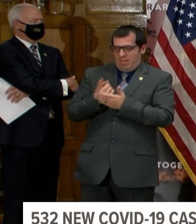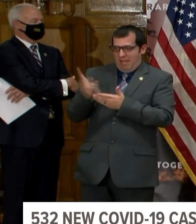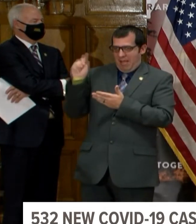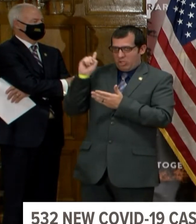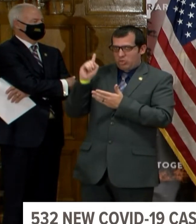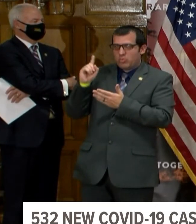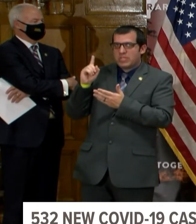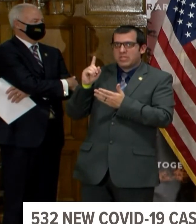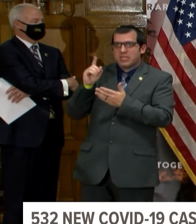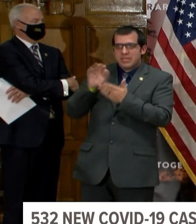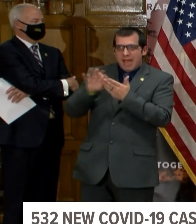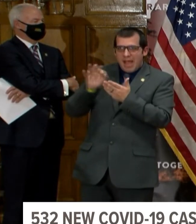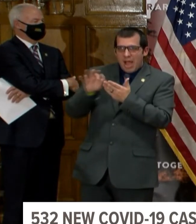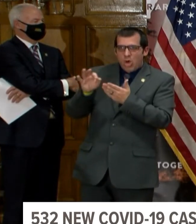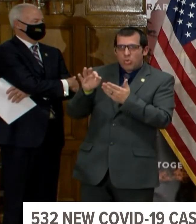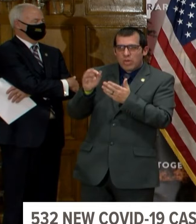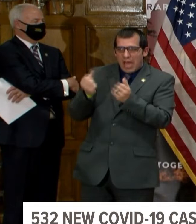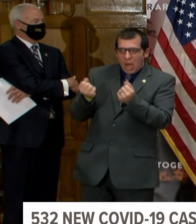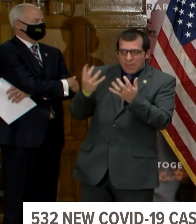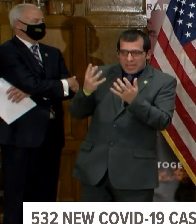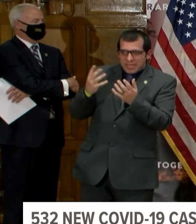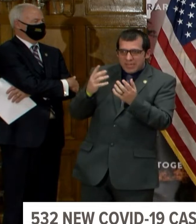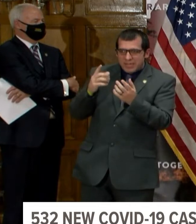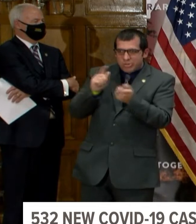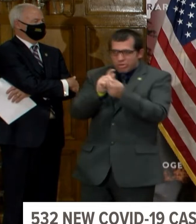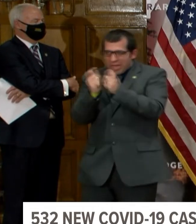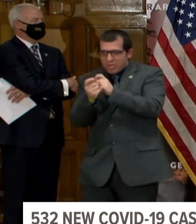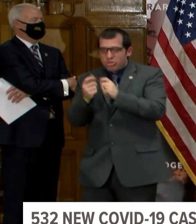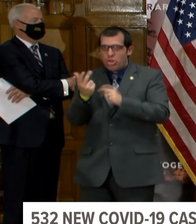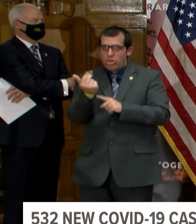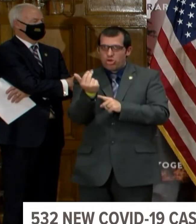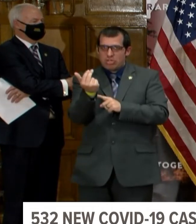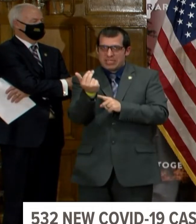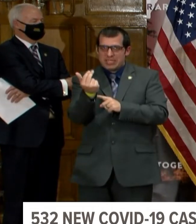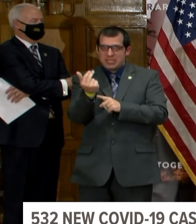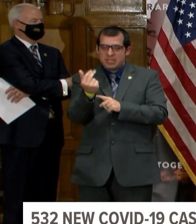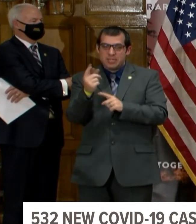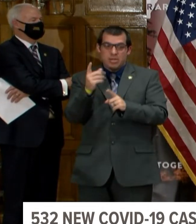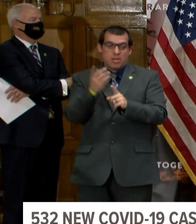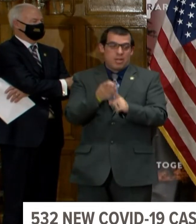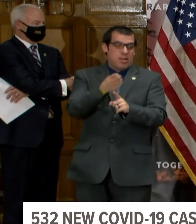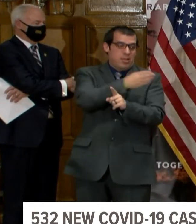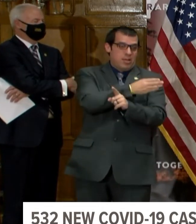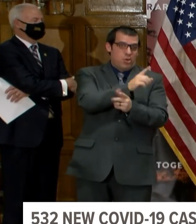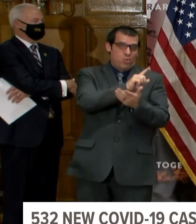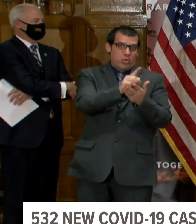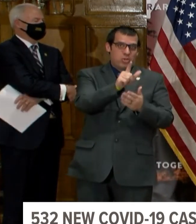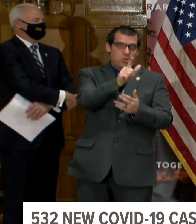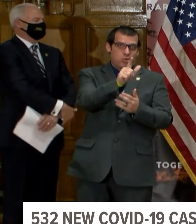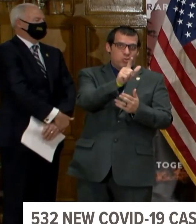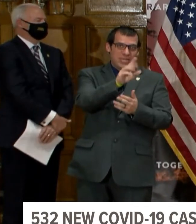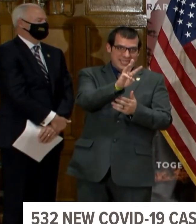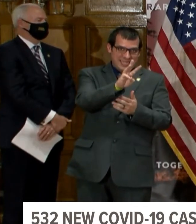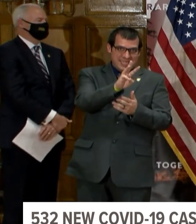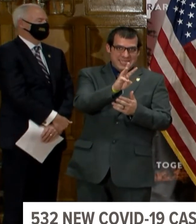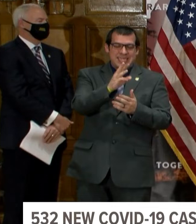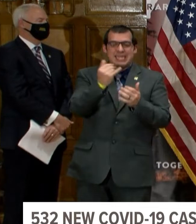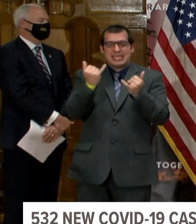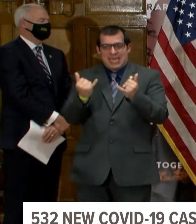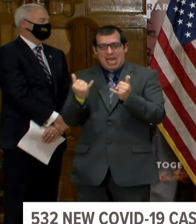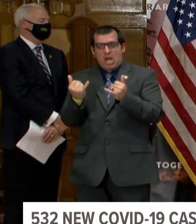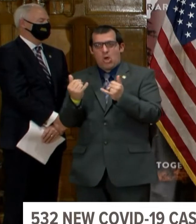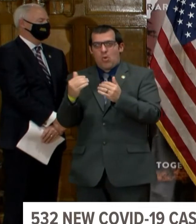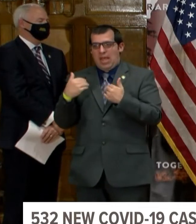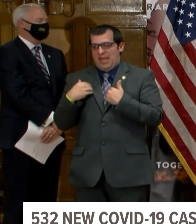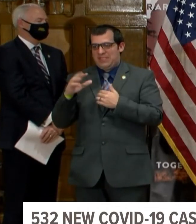new modifications was down to 13, which is down from 26 the week before. And this week, so far, we